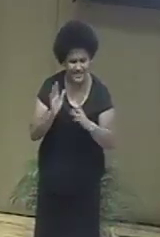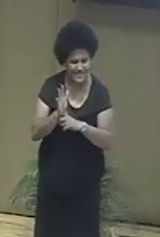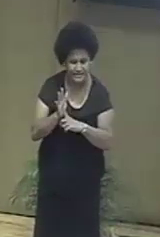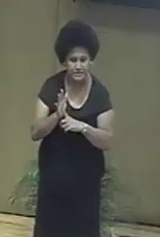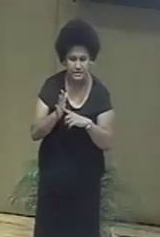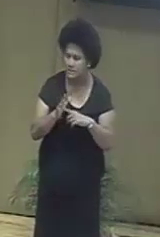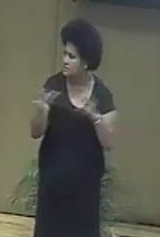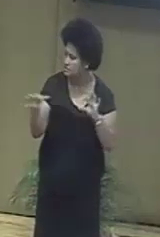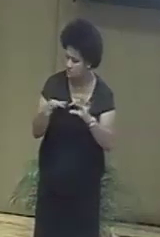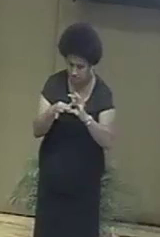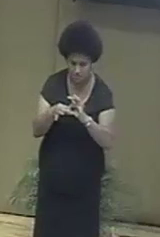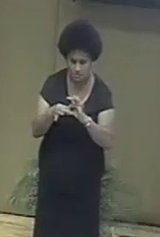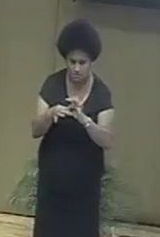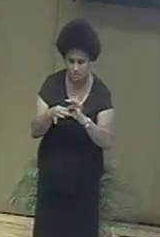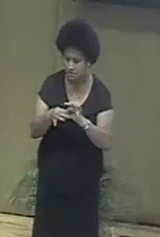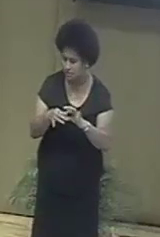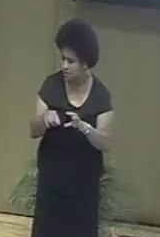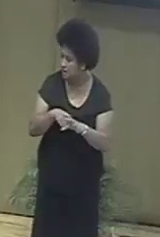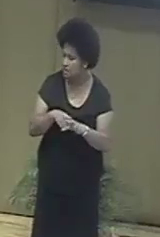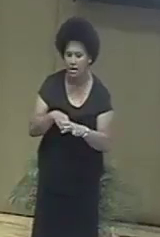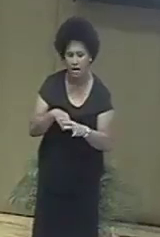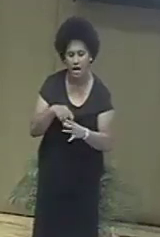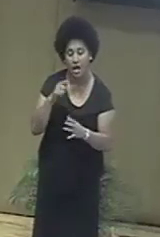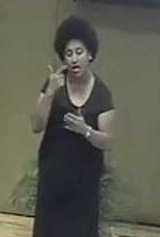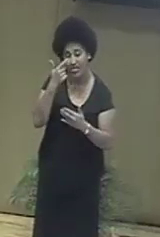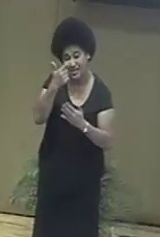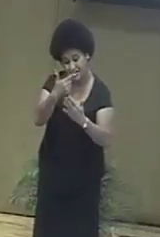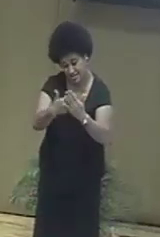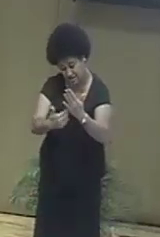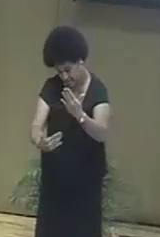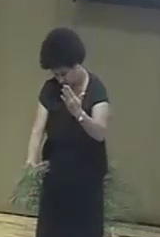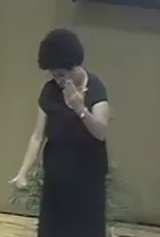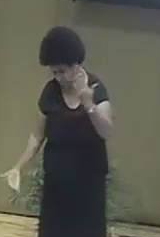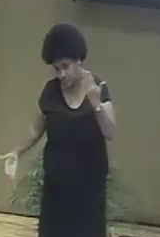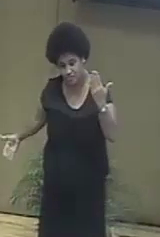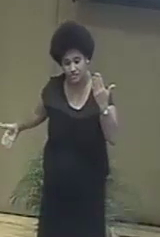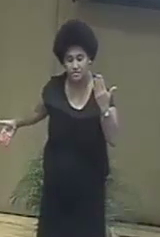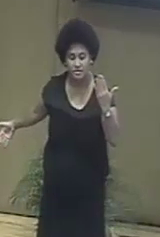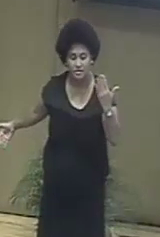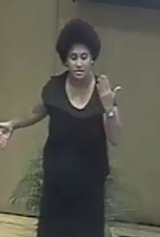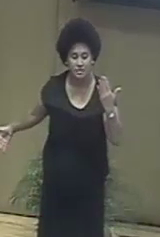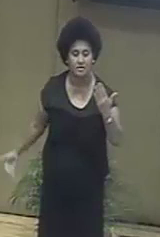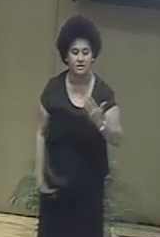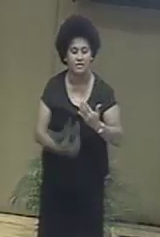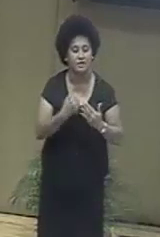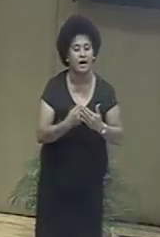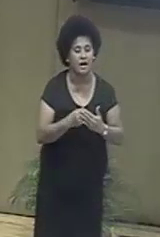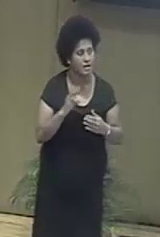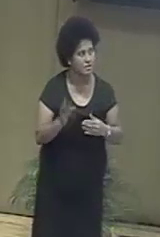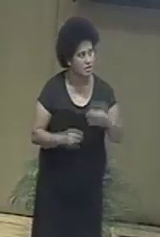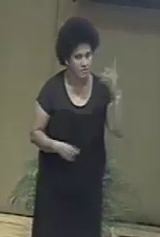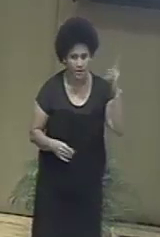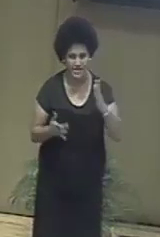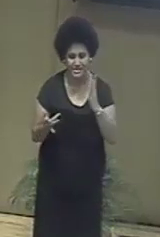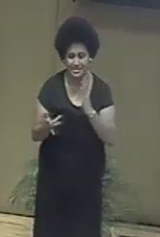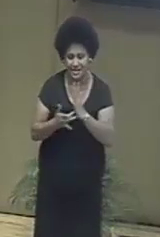use LinkedIn? The list could go on, and will go on, and will go on. So chalk was a technology at